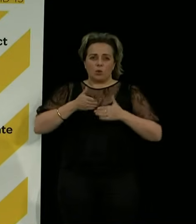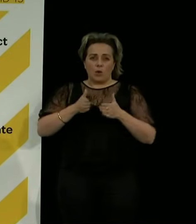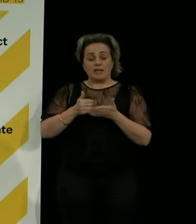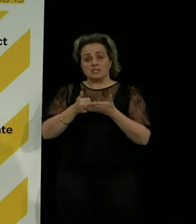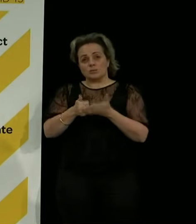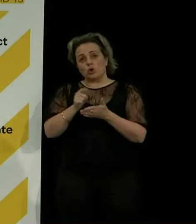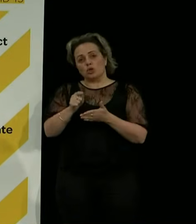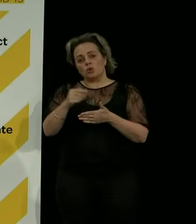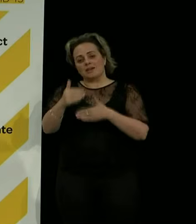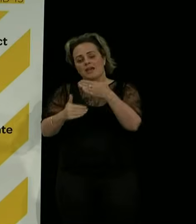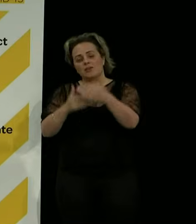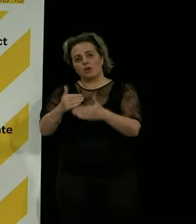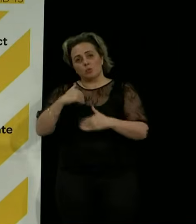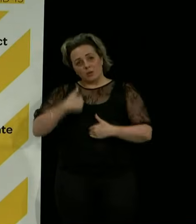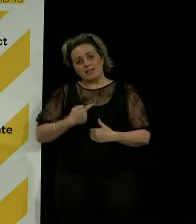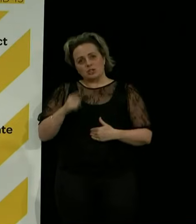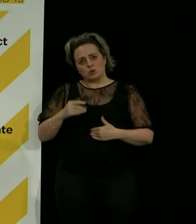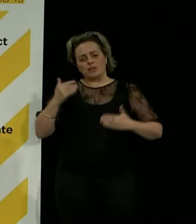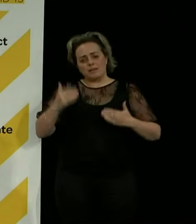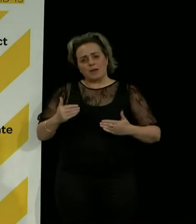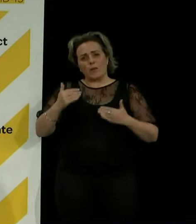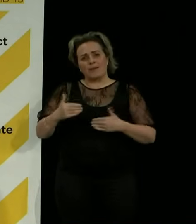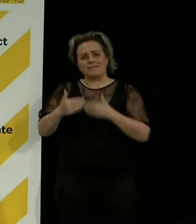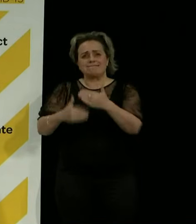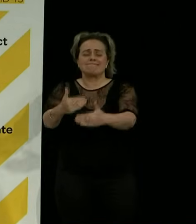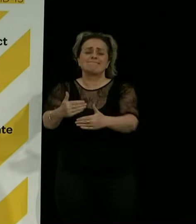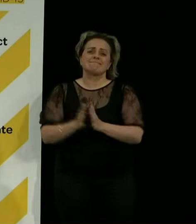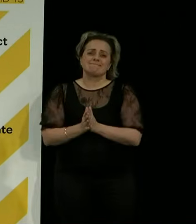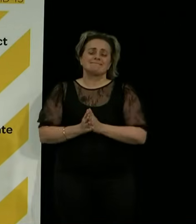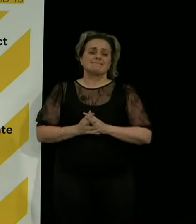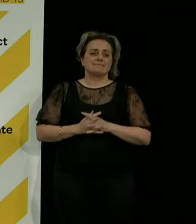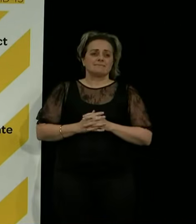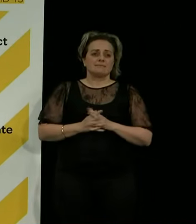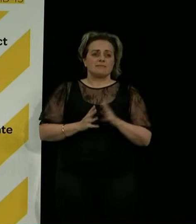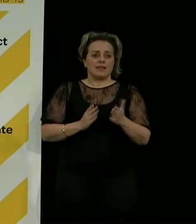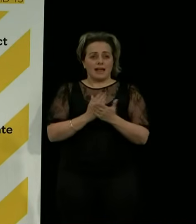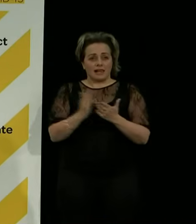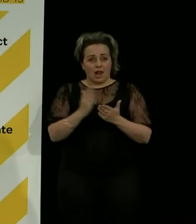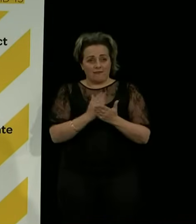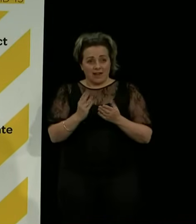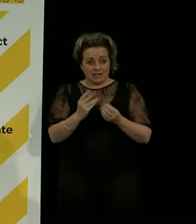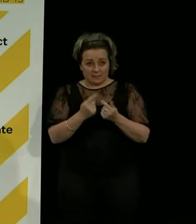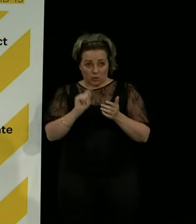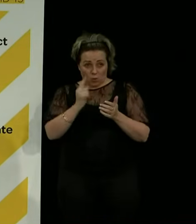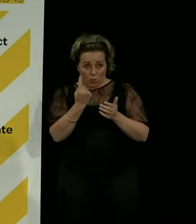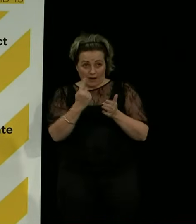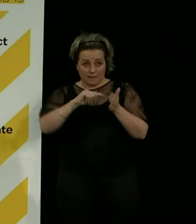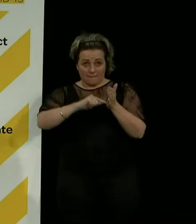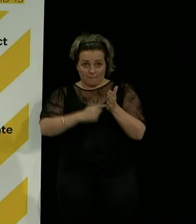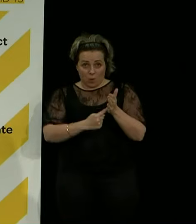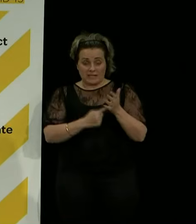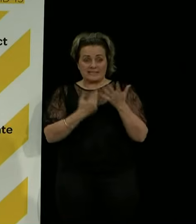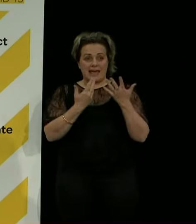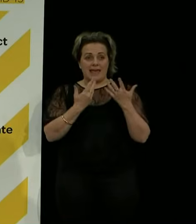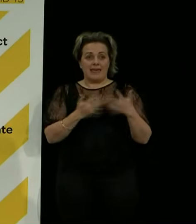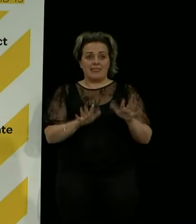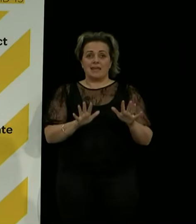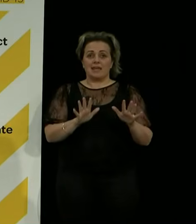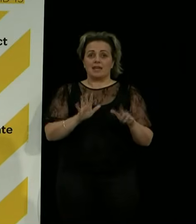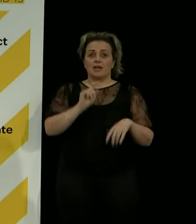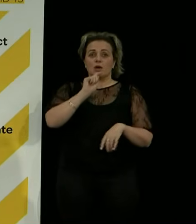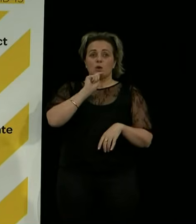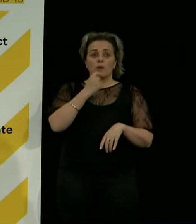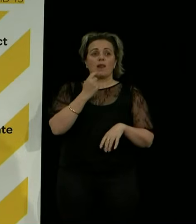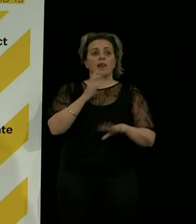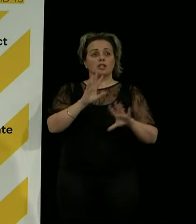going, because we need them to keep going for now. You can clarify a point, and then I might actually